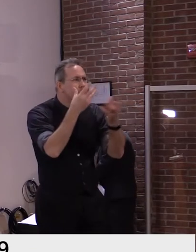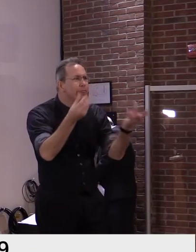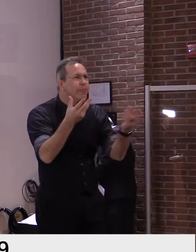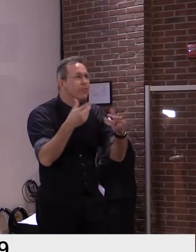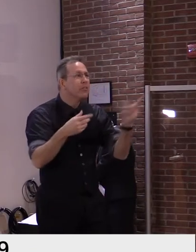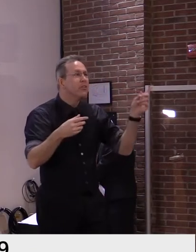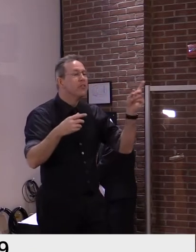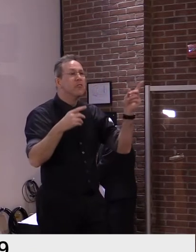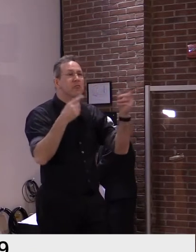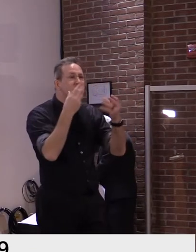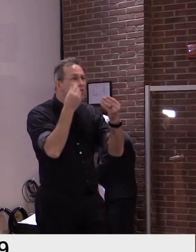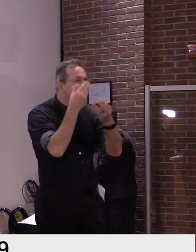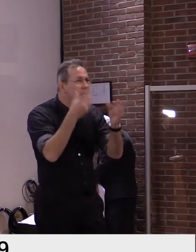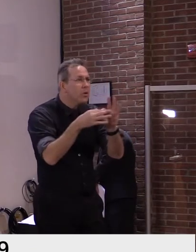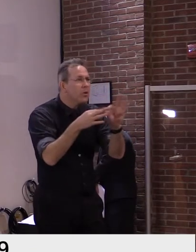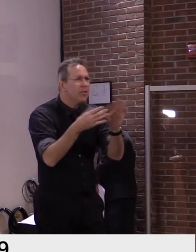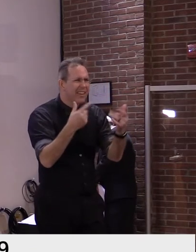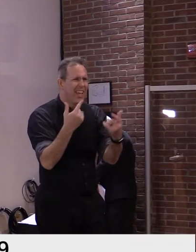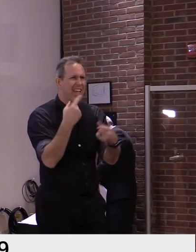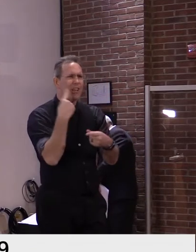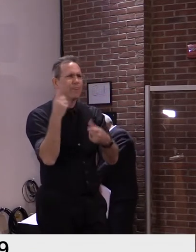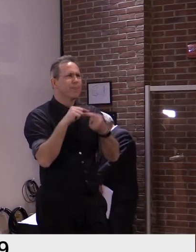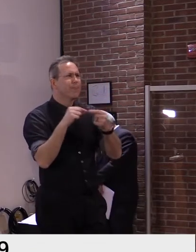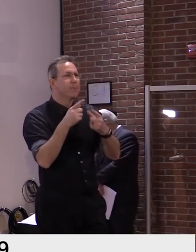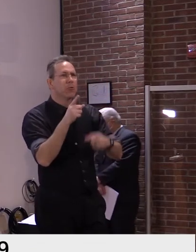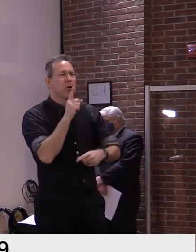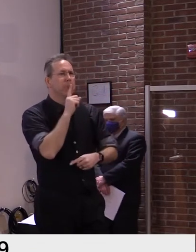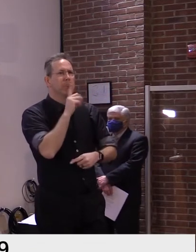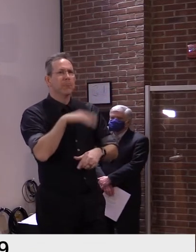polls. But now you don't want to release how you voted